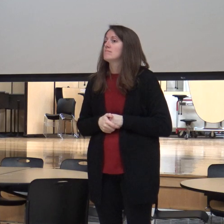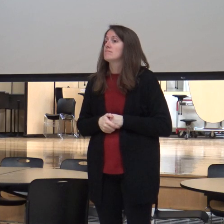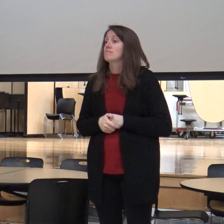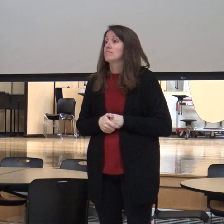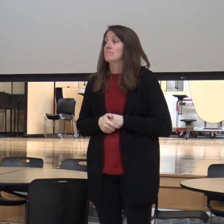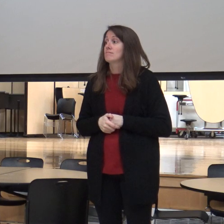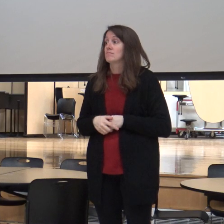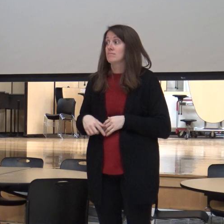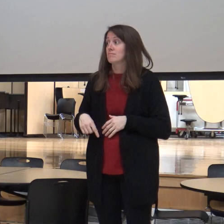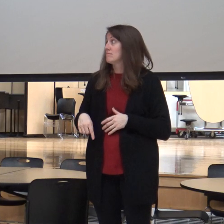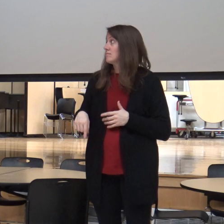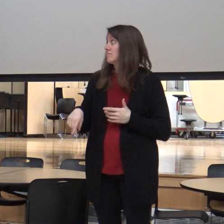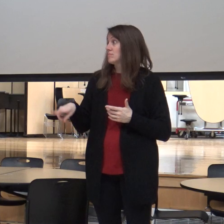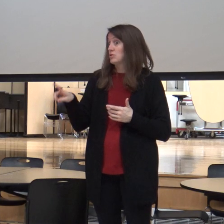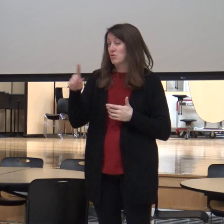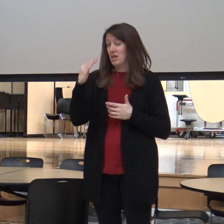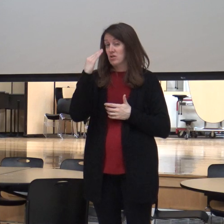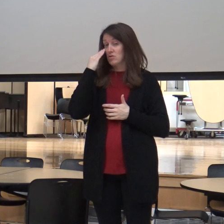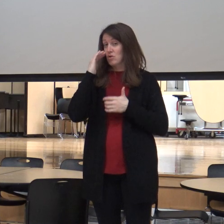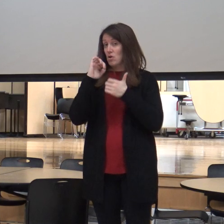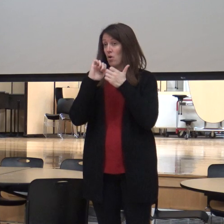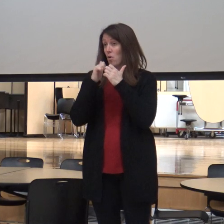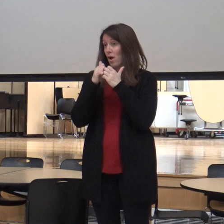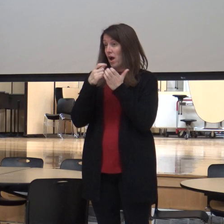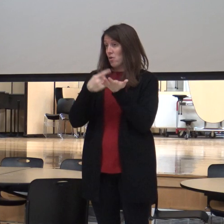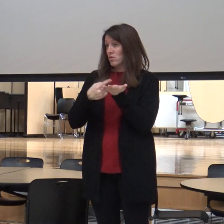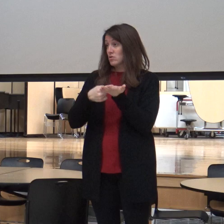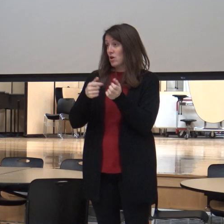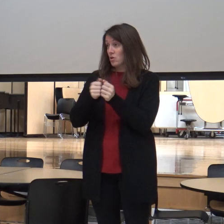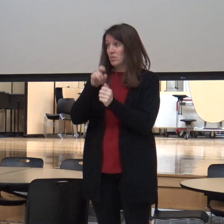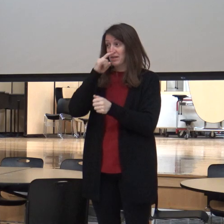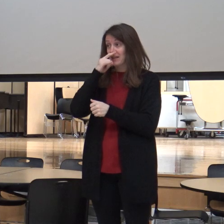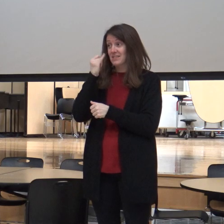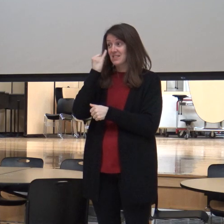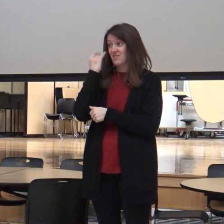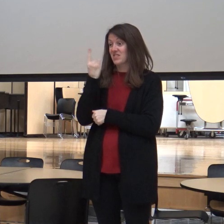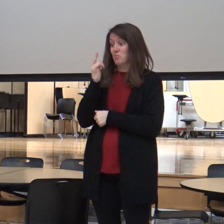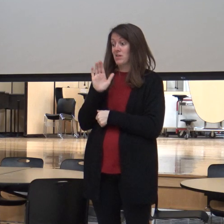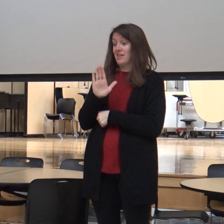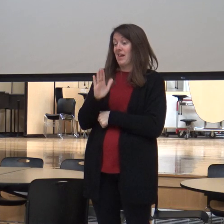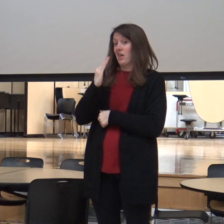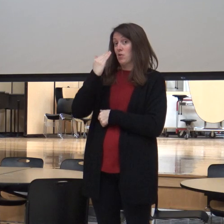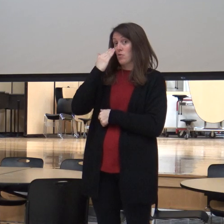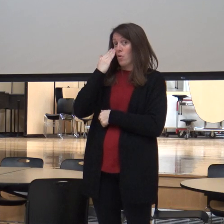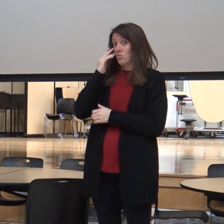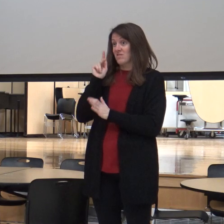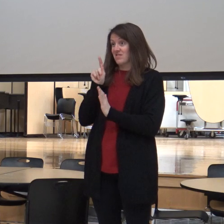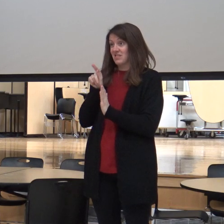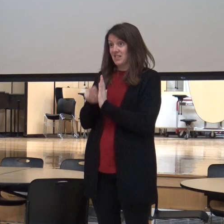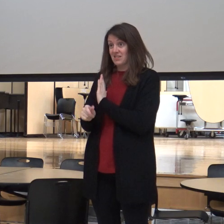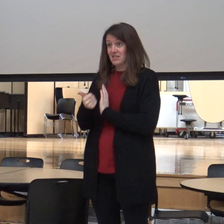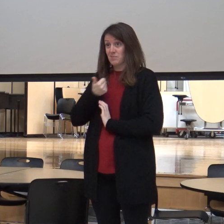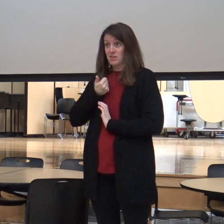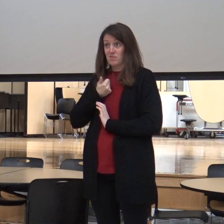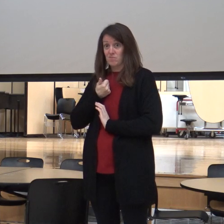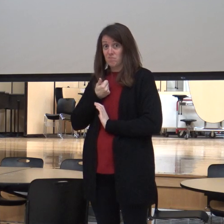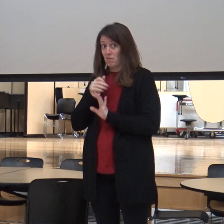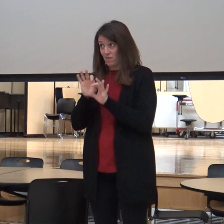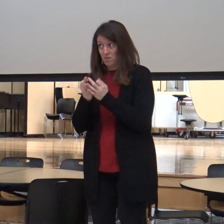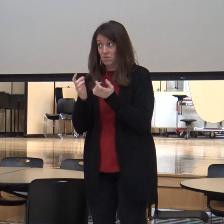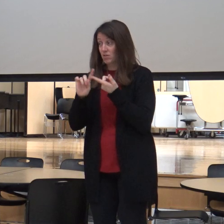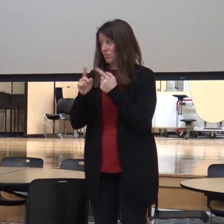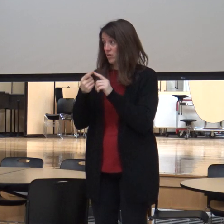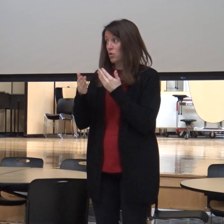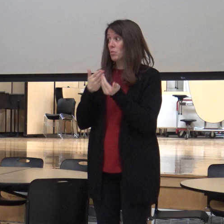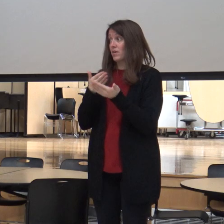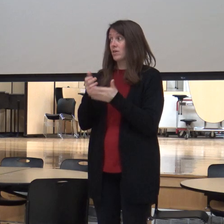You guys don't want to talk to kids if suicide does occur for somebody they know? Whether it's a family member or a friend or whatever,